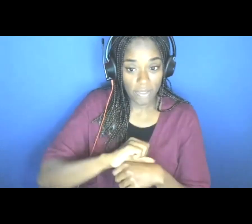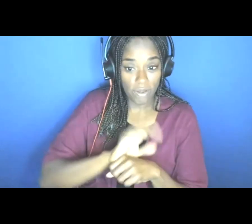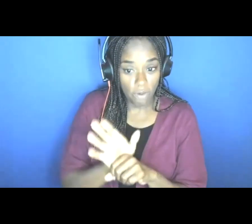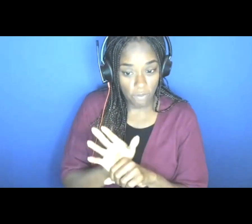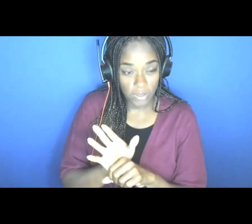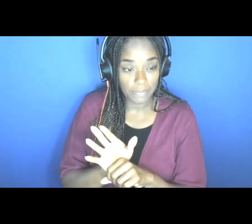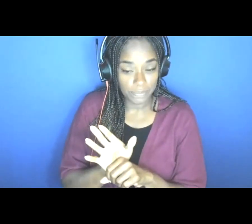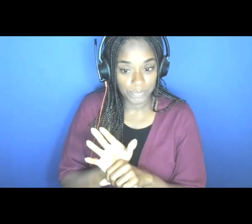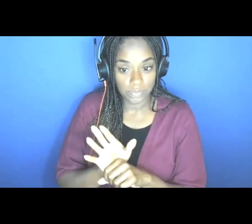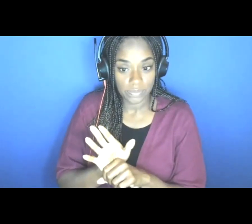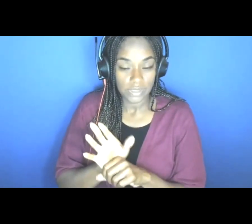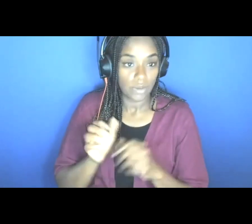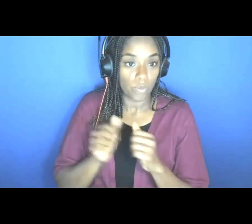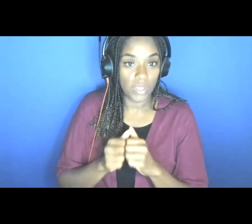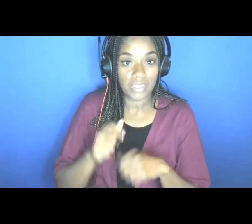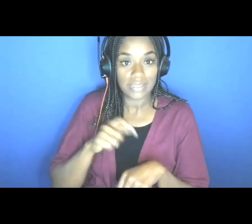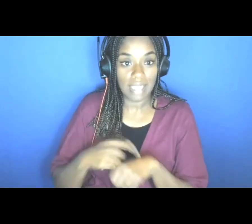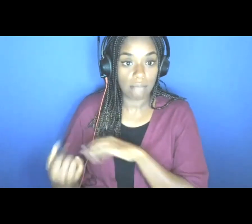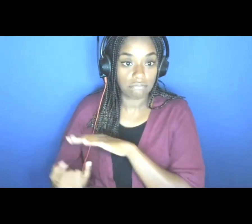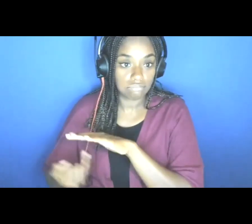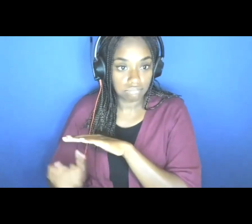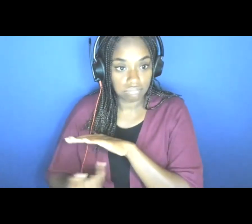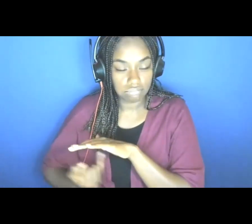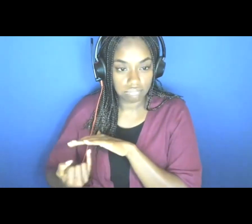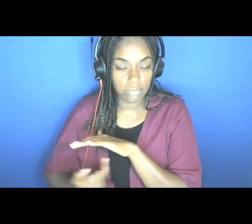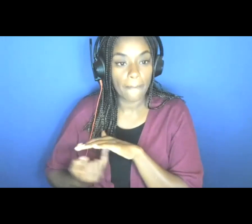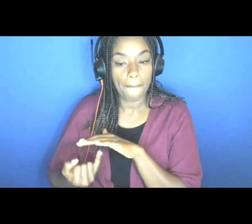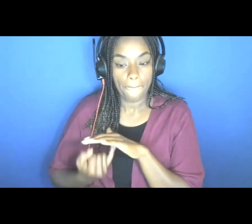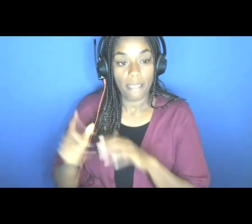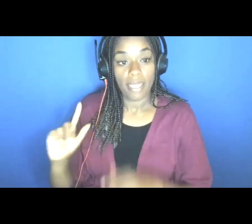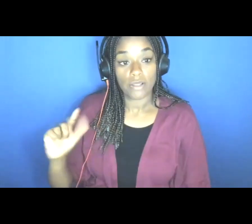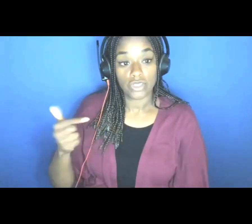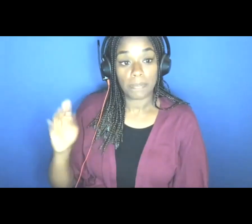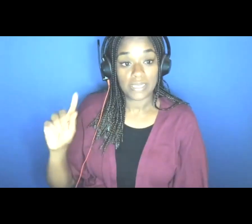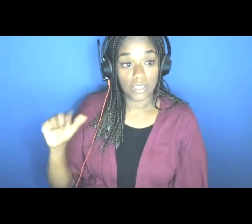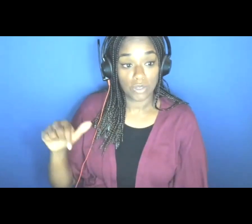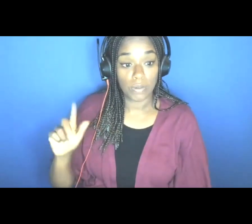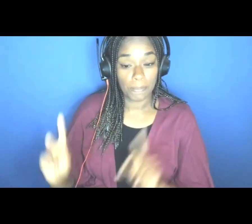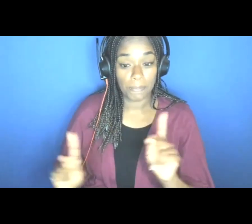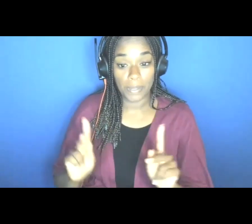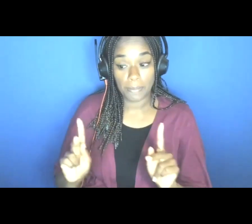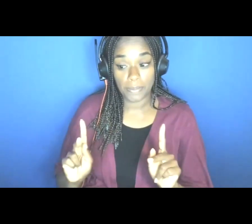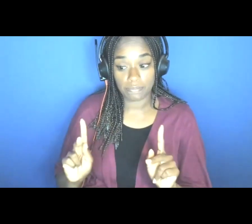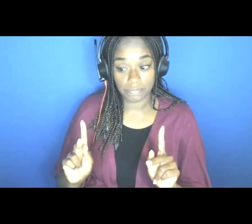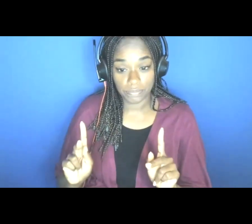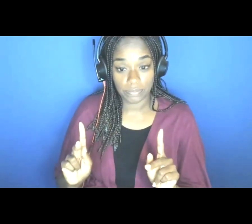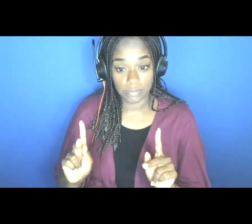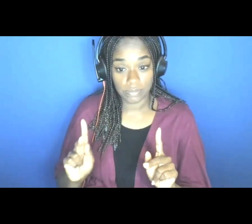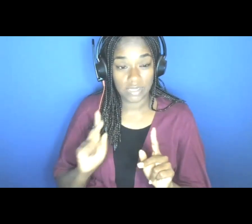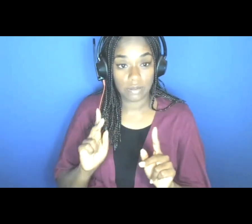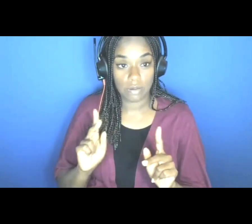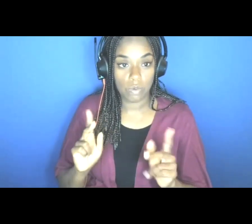of quarantine and isolation, LGBTQ people were already